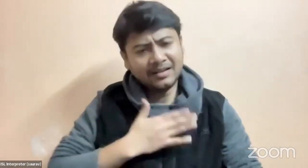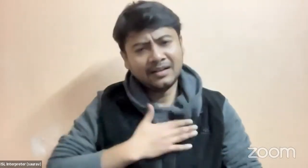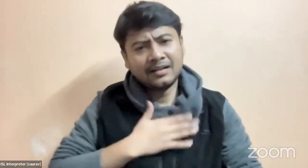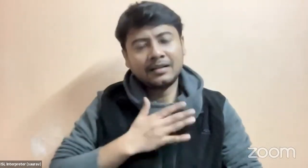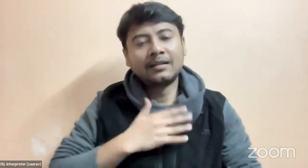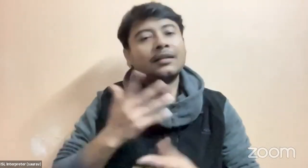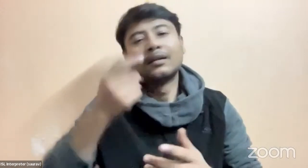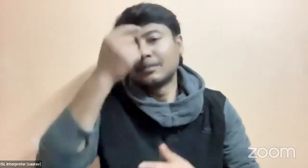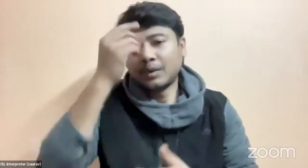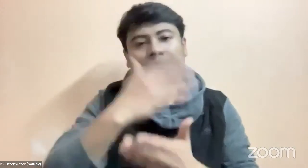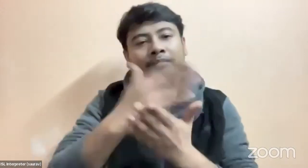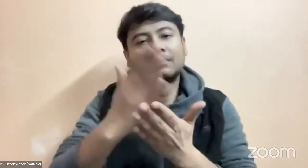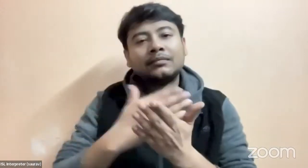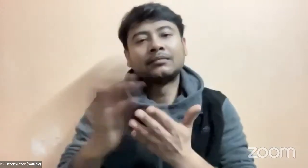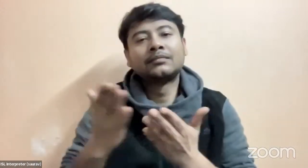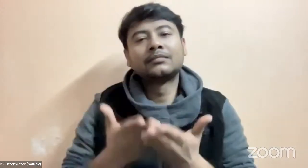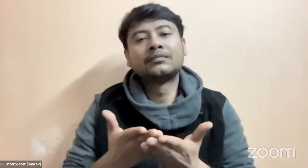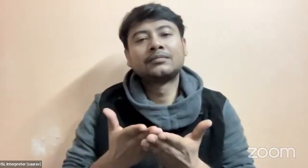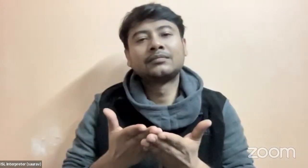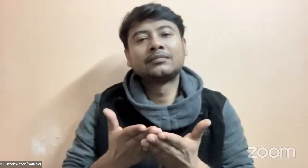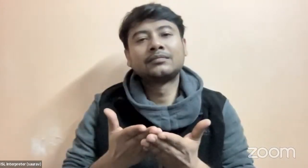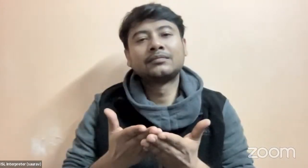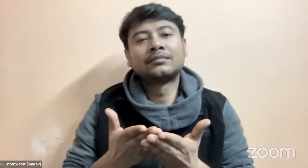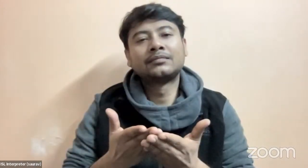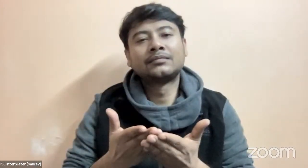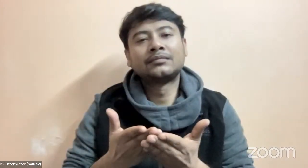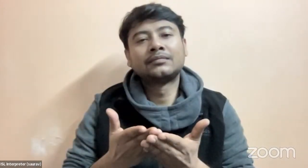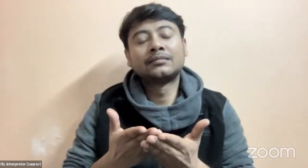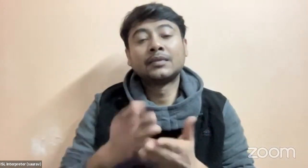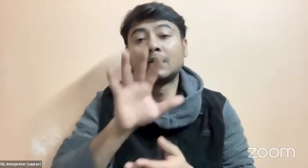We should worship Panchatattva.